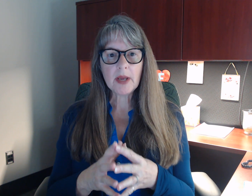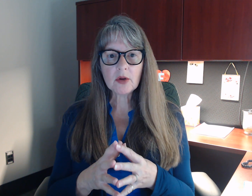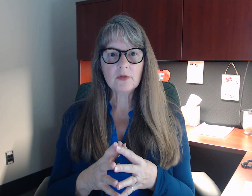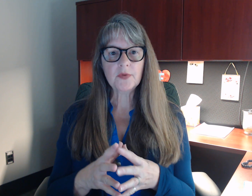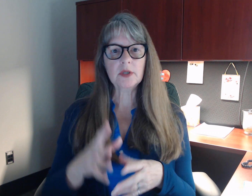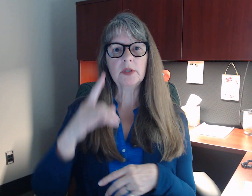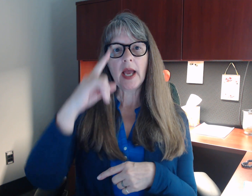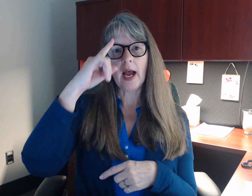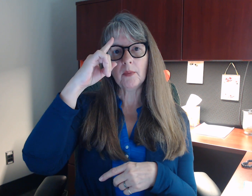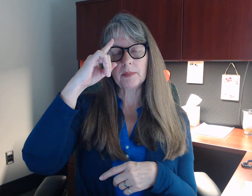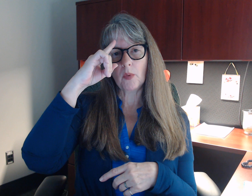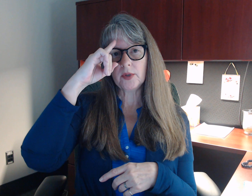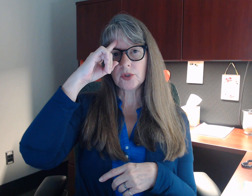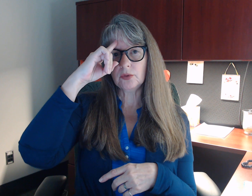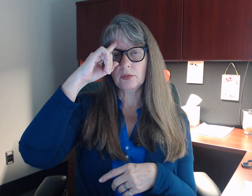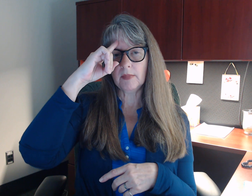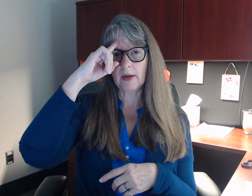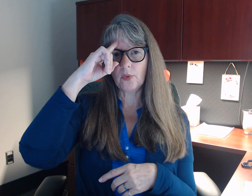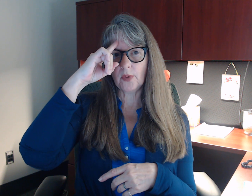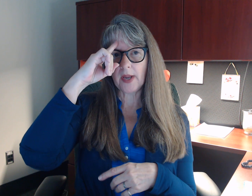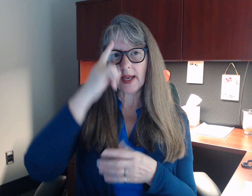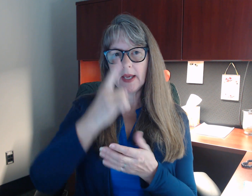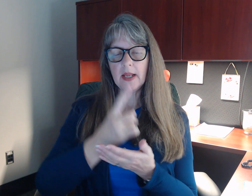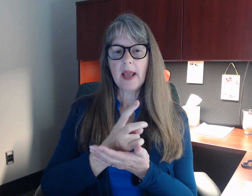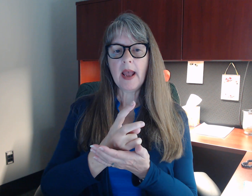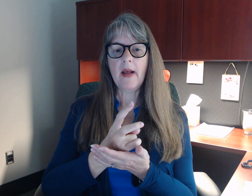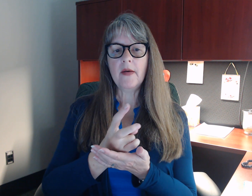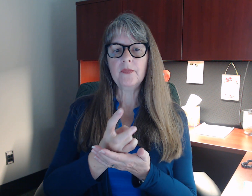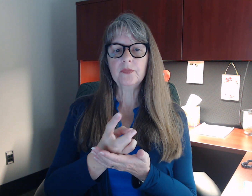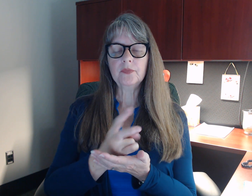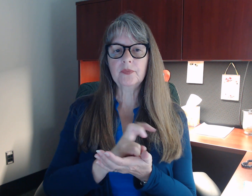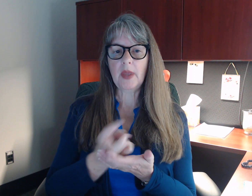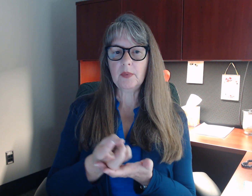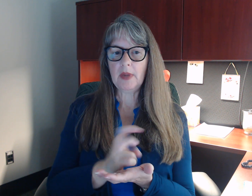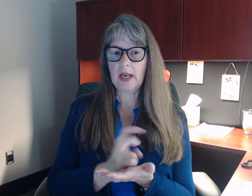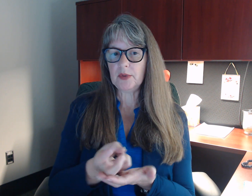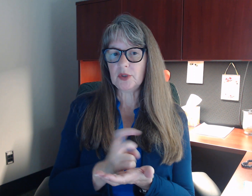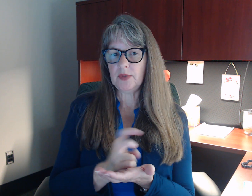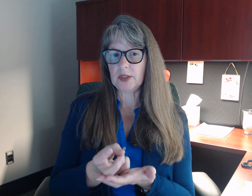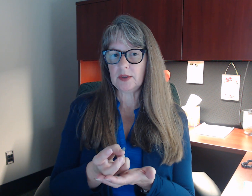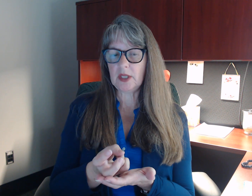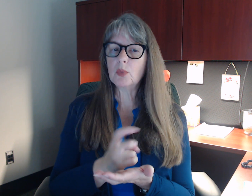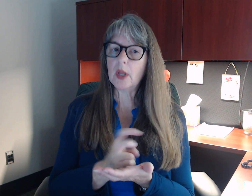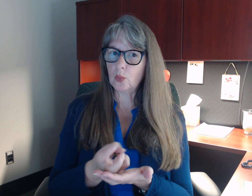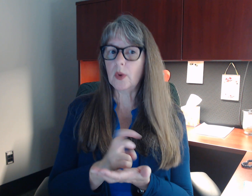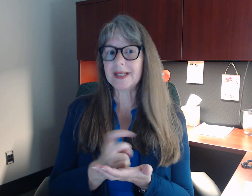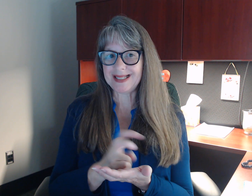medical field, I would point to my forehead and I would do this. That's more like